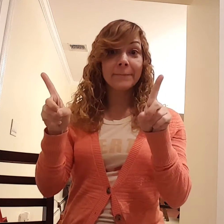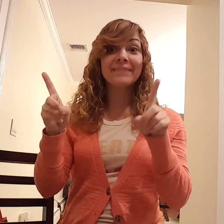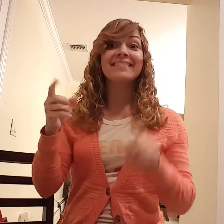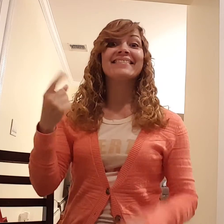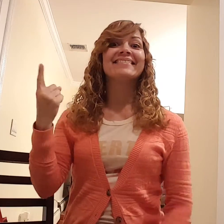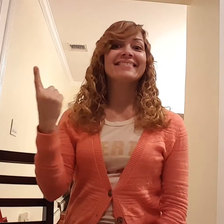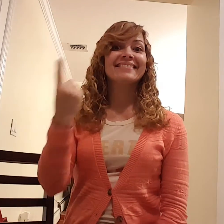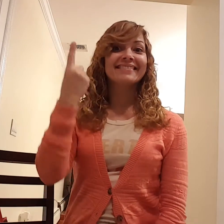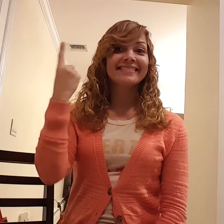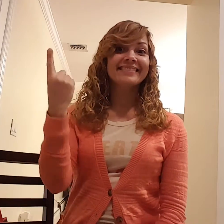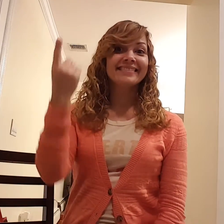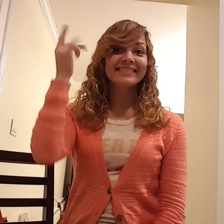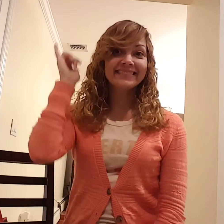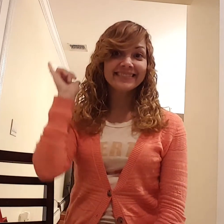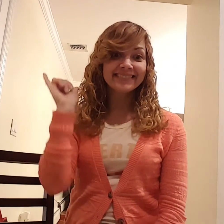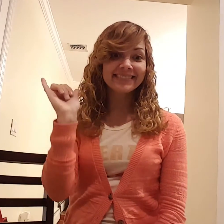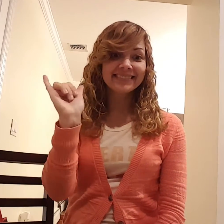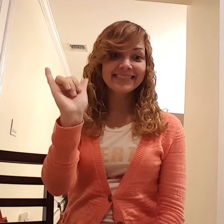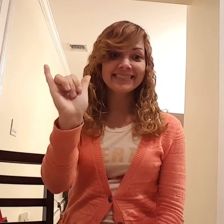have eternal life.